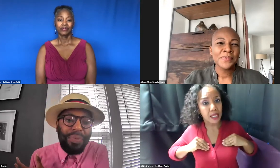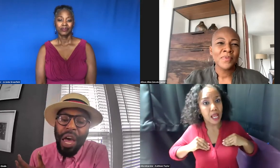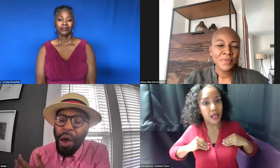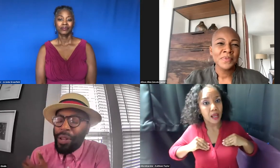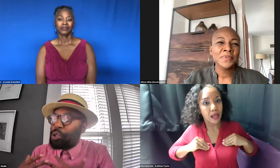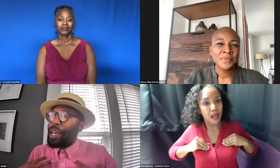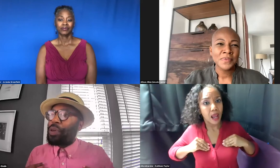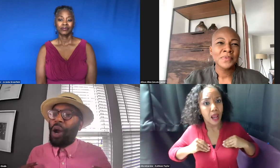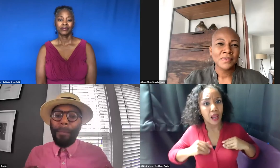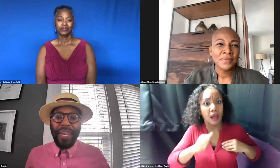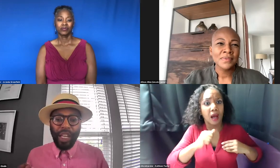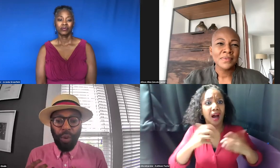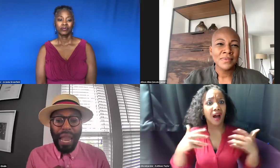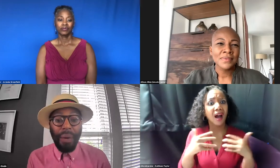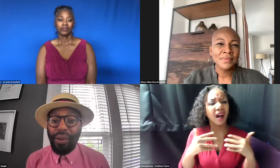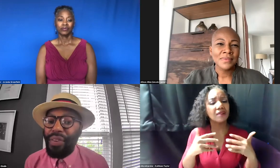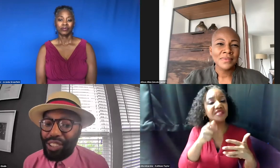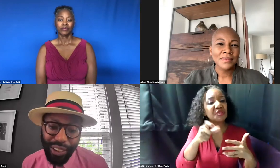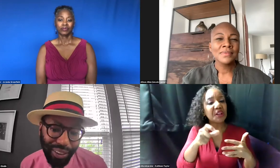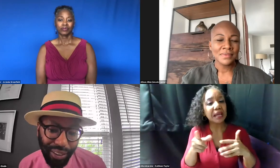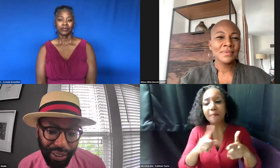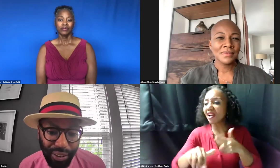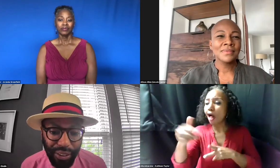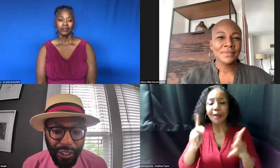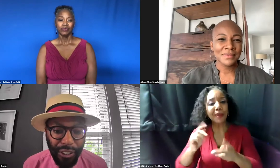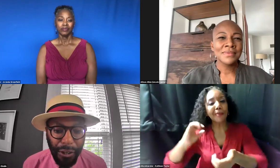doesn't. There's no space within our beings to allow it to fester.